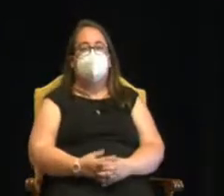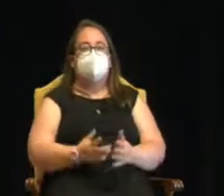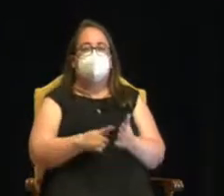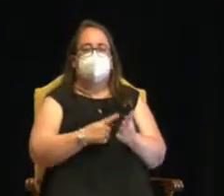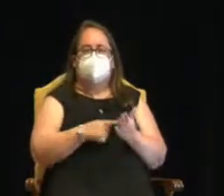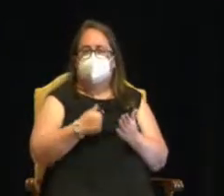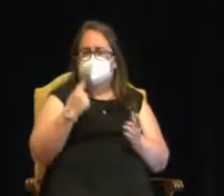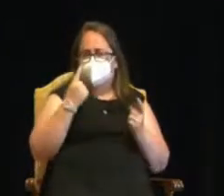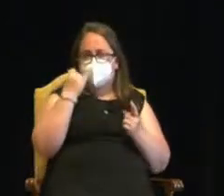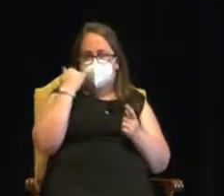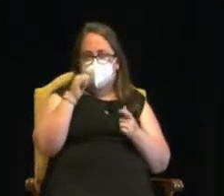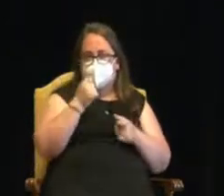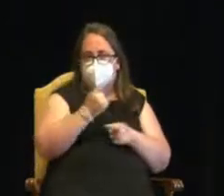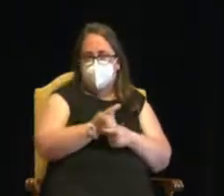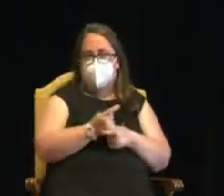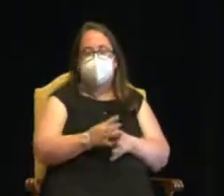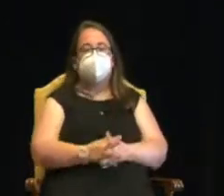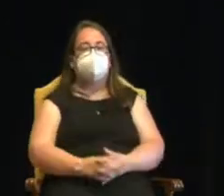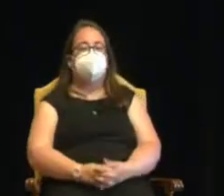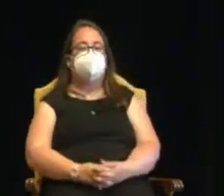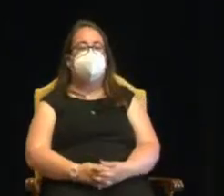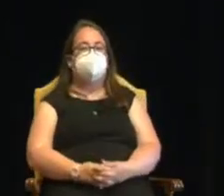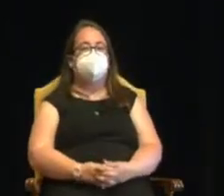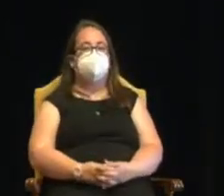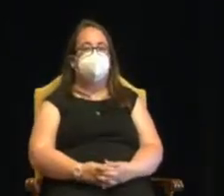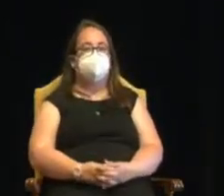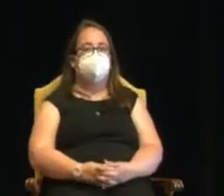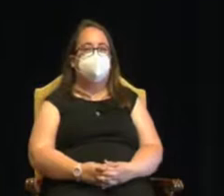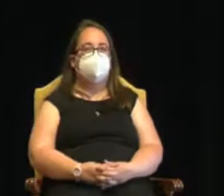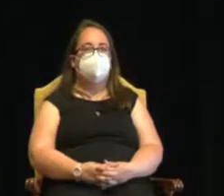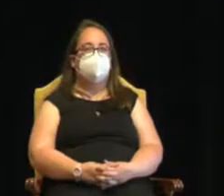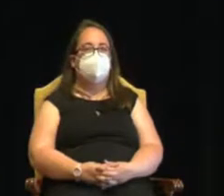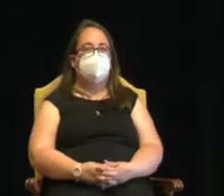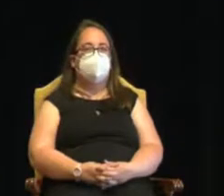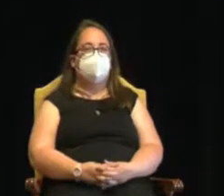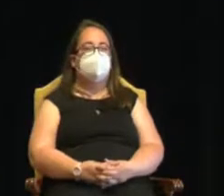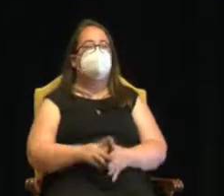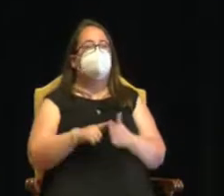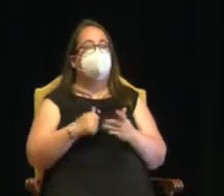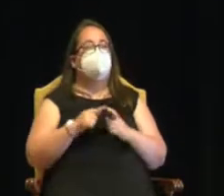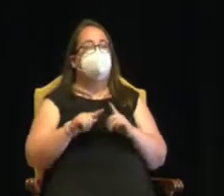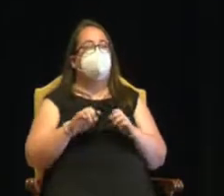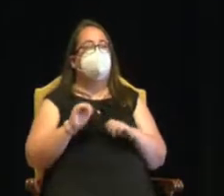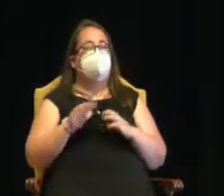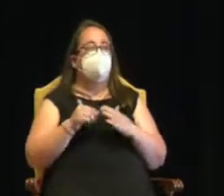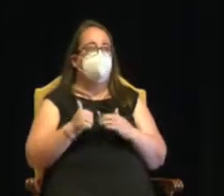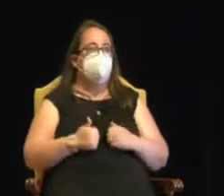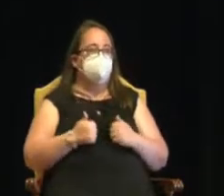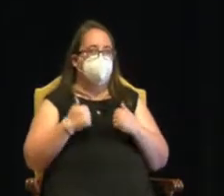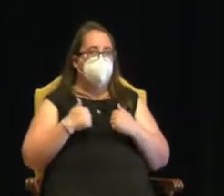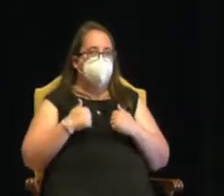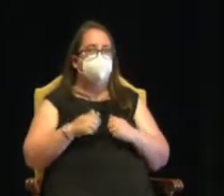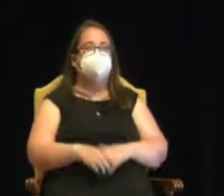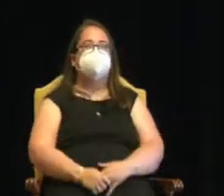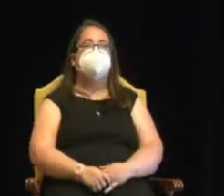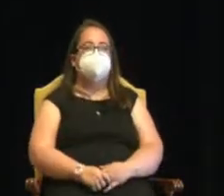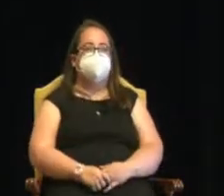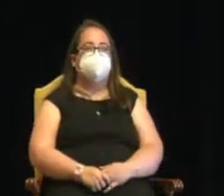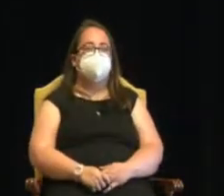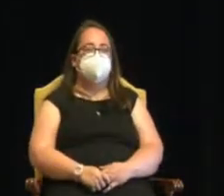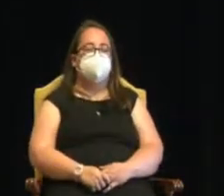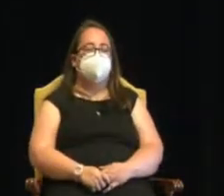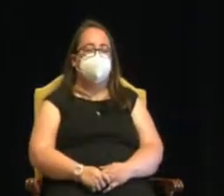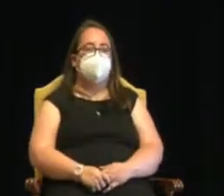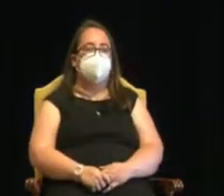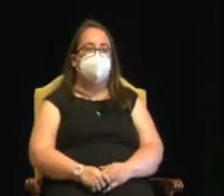what I should be doing. But this is what I wanted to do my entire life. And I'm very much someone who, I